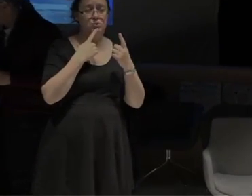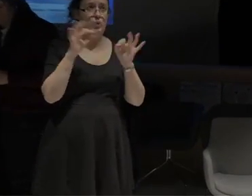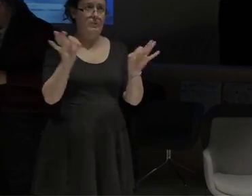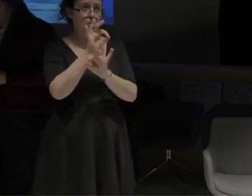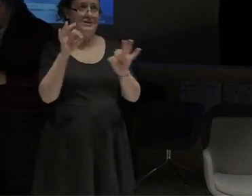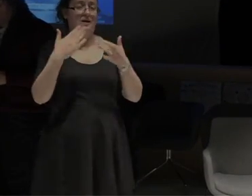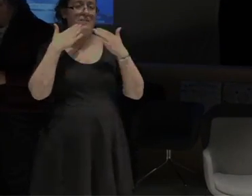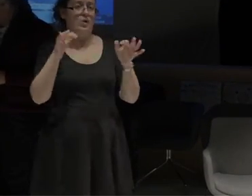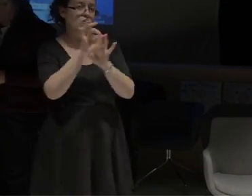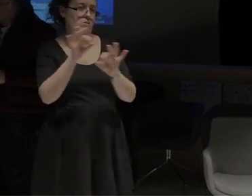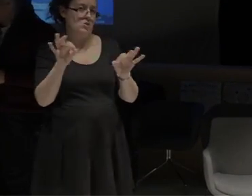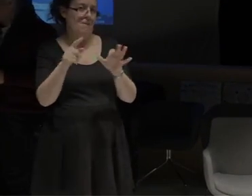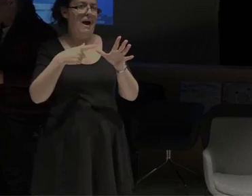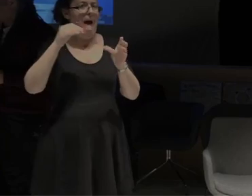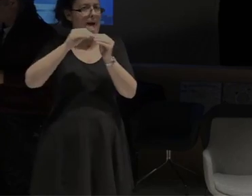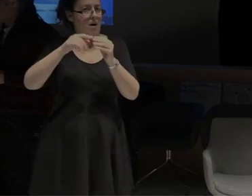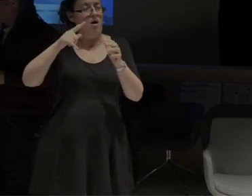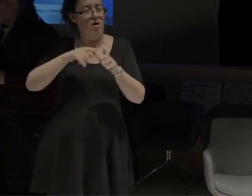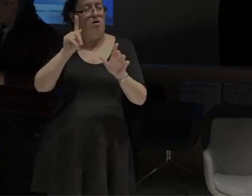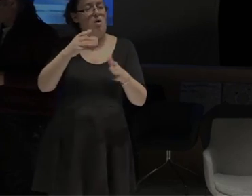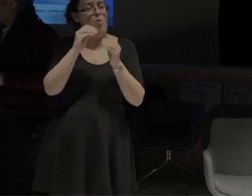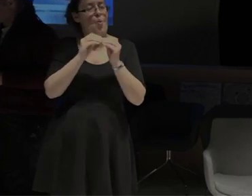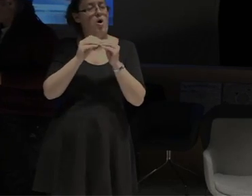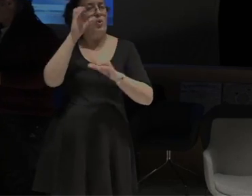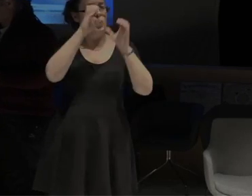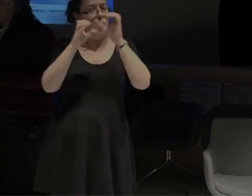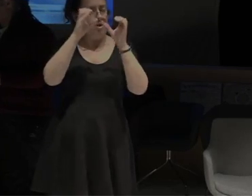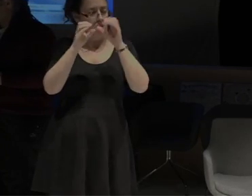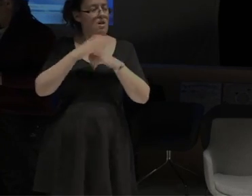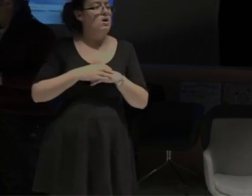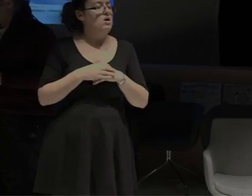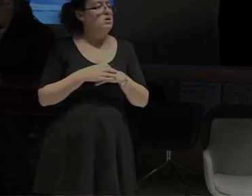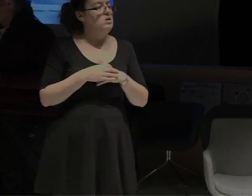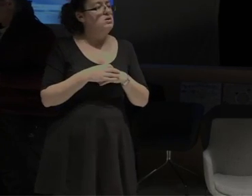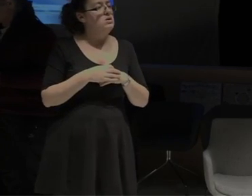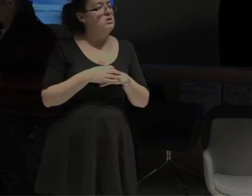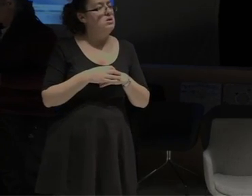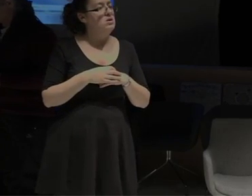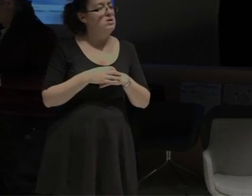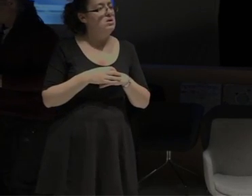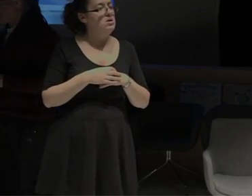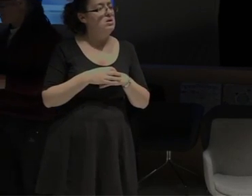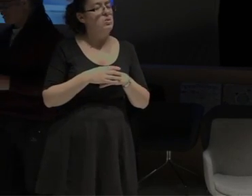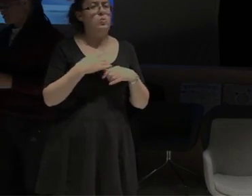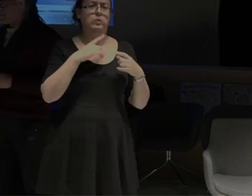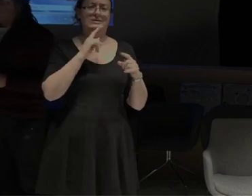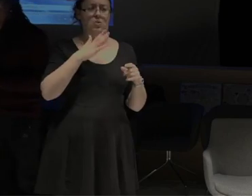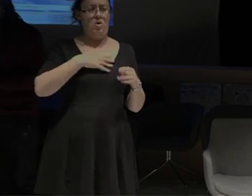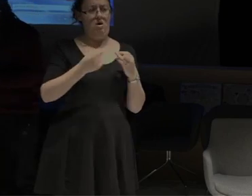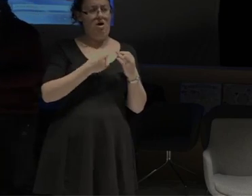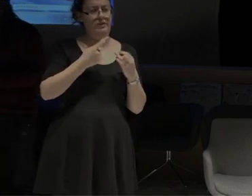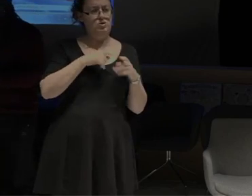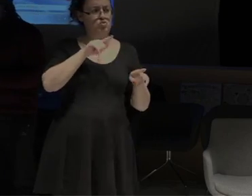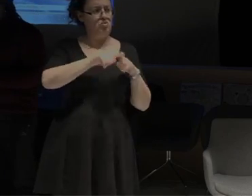Music, you really should kind of Google that one and watch it. But we also said we wanted other people to maybe try stuff with other, you